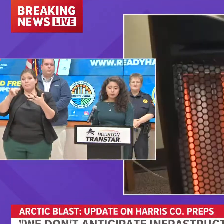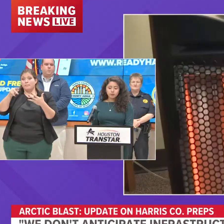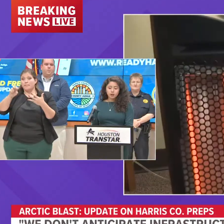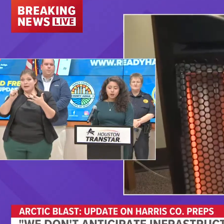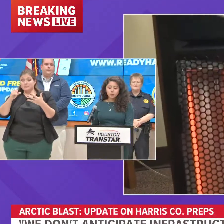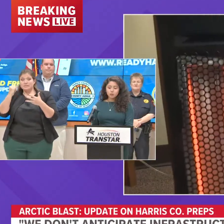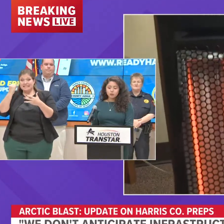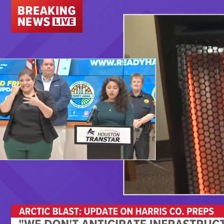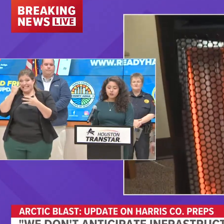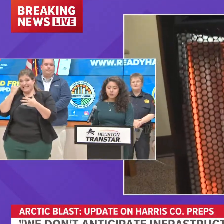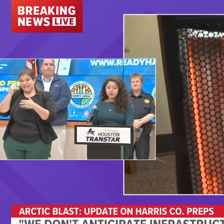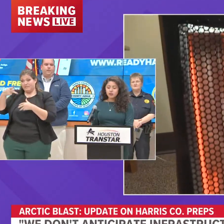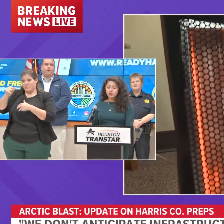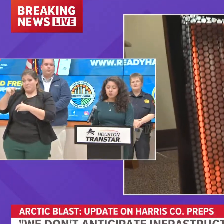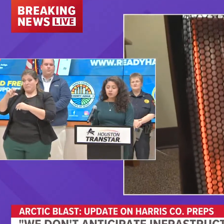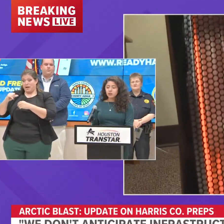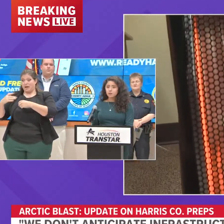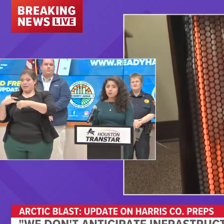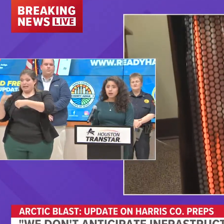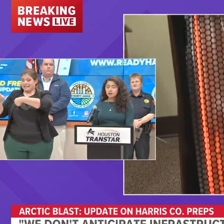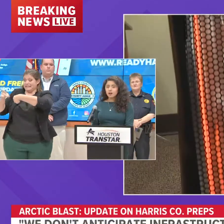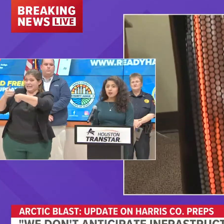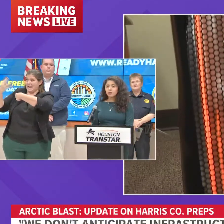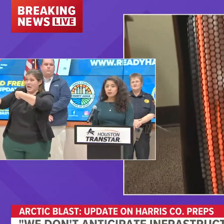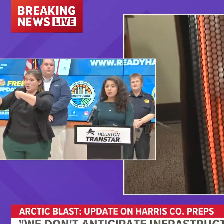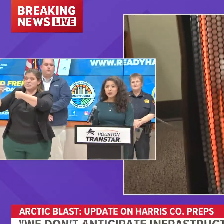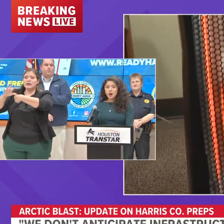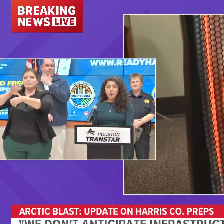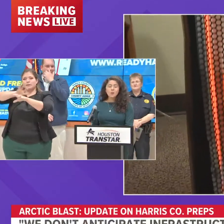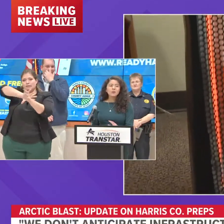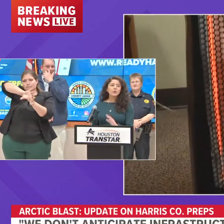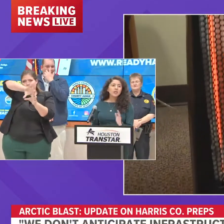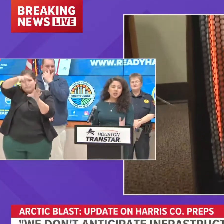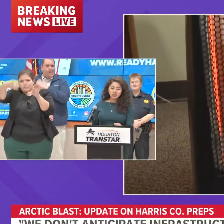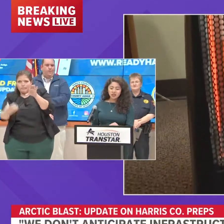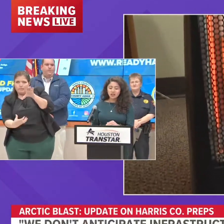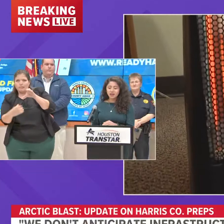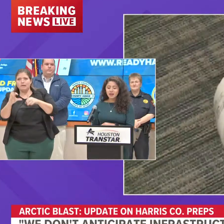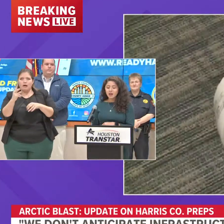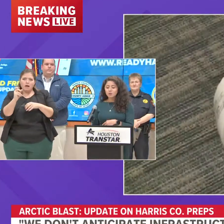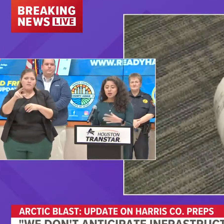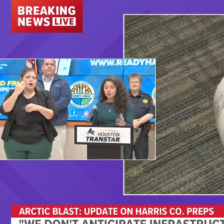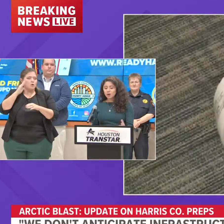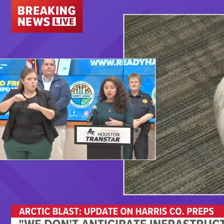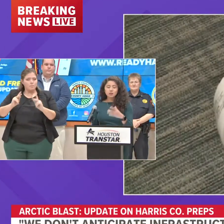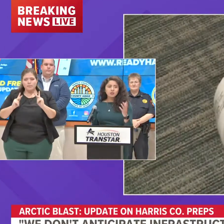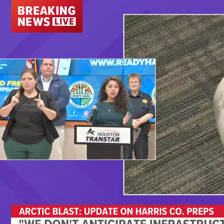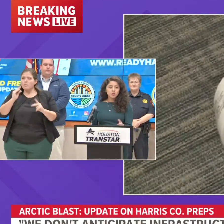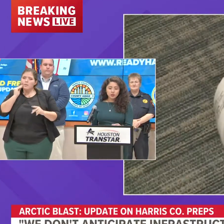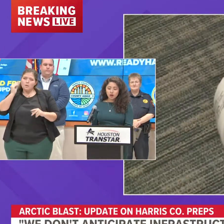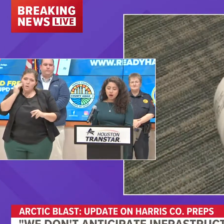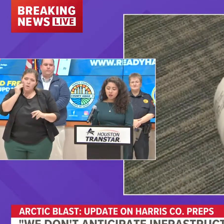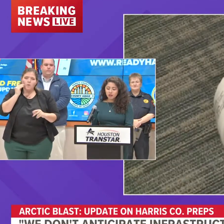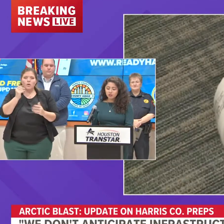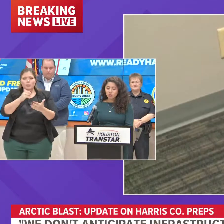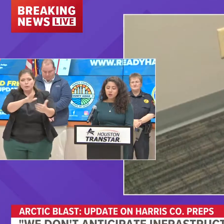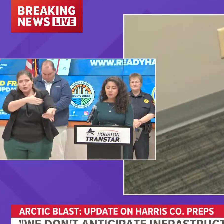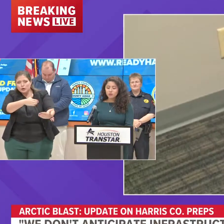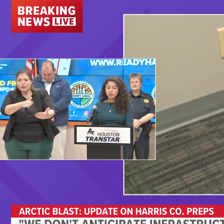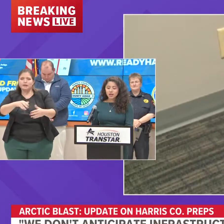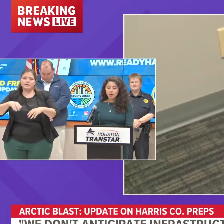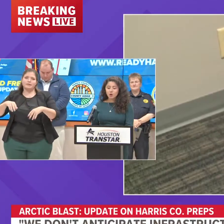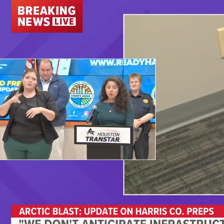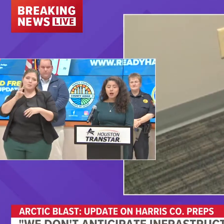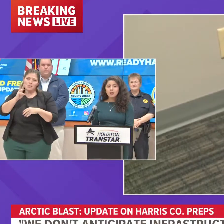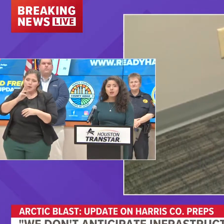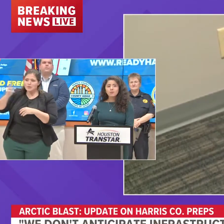exposed pipes to prevent freezing and to prevent breaks. I know folks will be home and will be cooking and running water to enjoy the holidays. So if